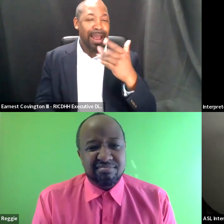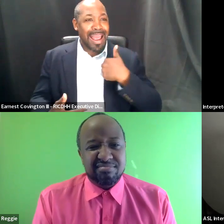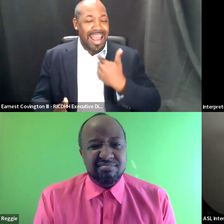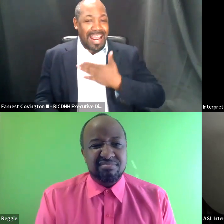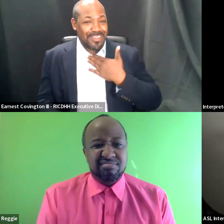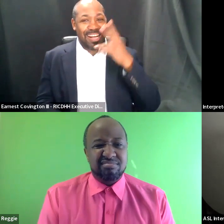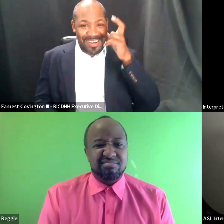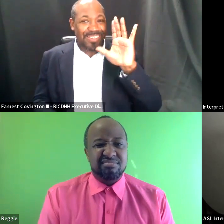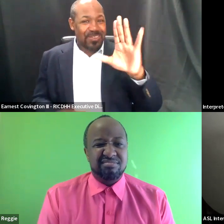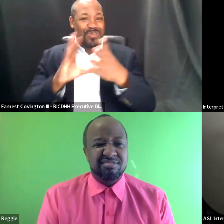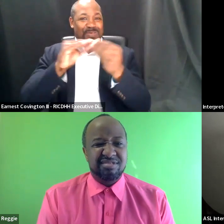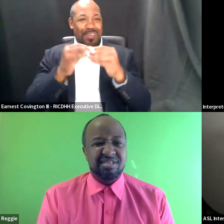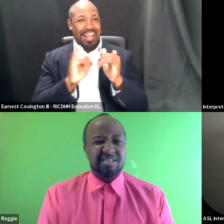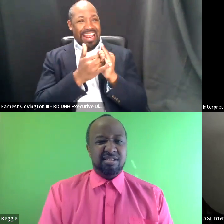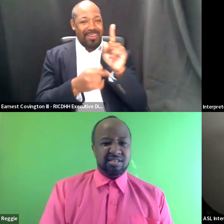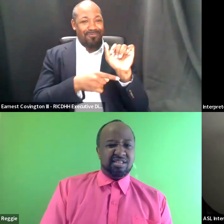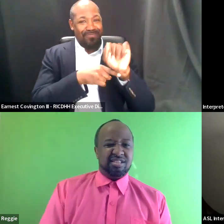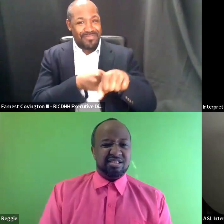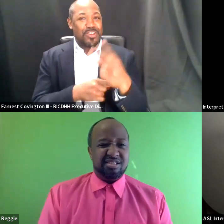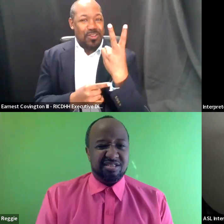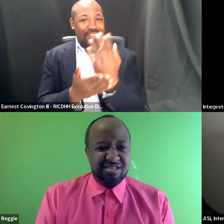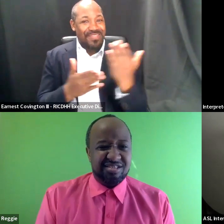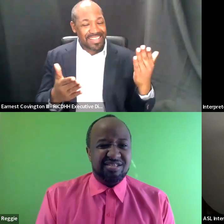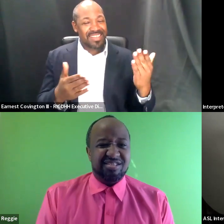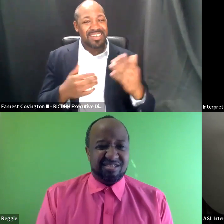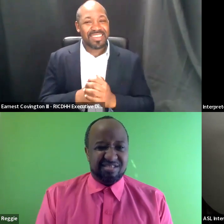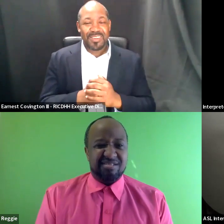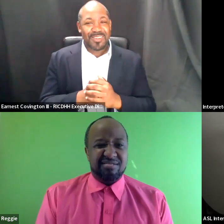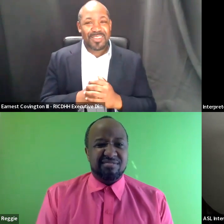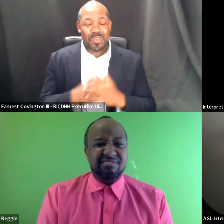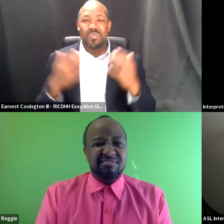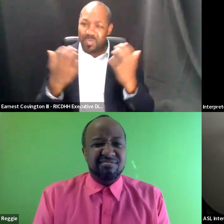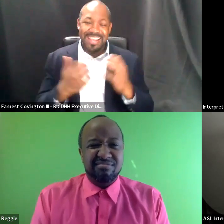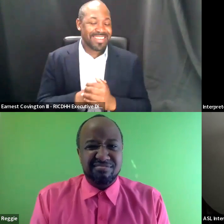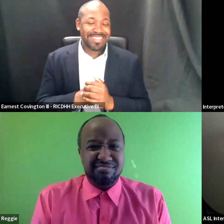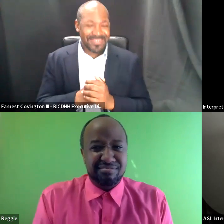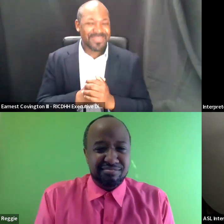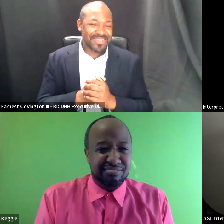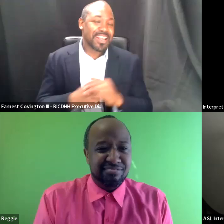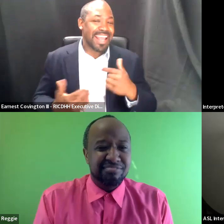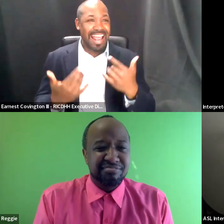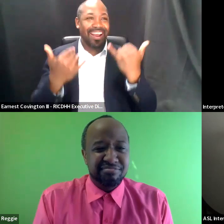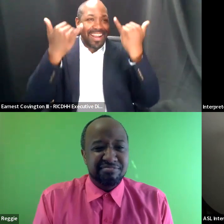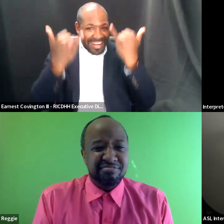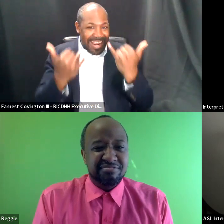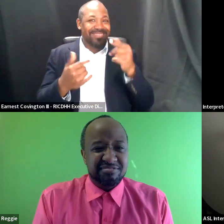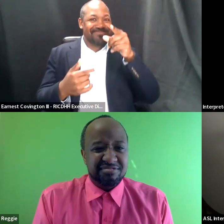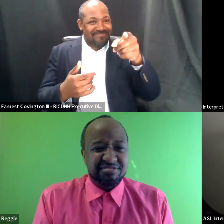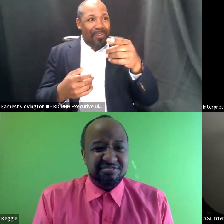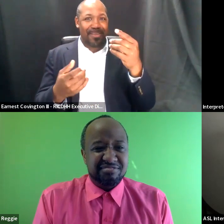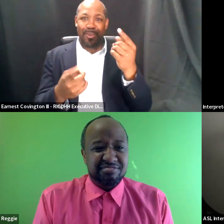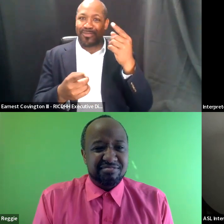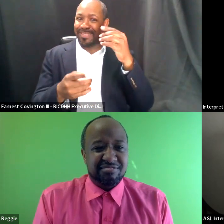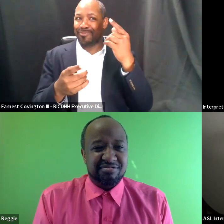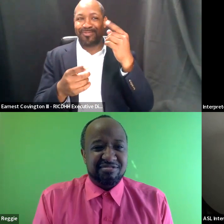Wow, it really is amazing. And I've been so thrilled to hear your stories today, about